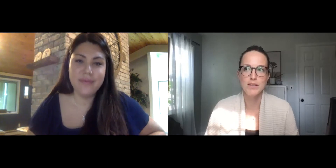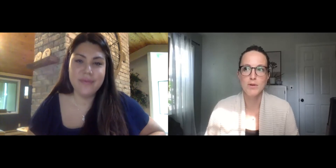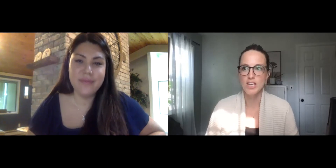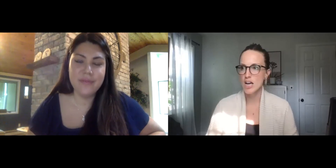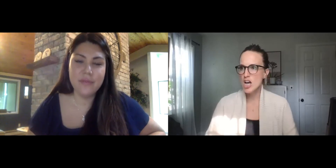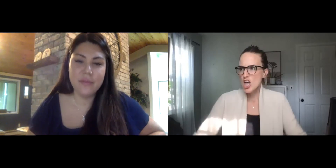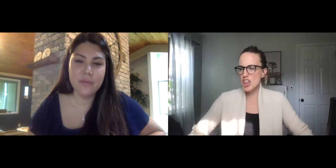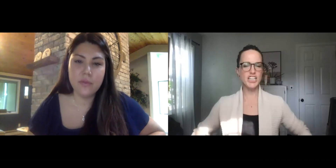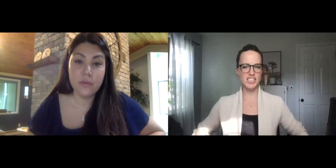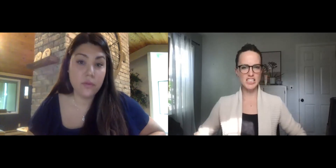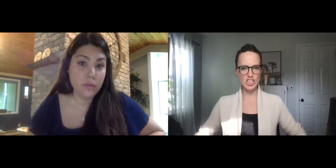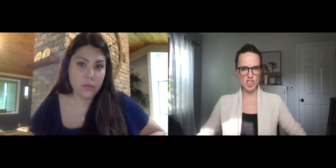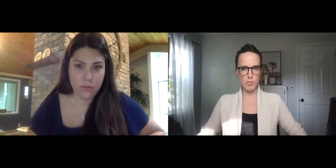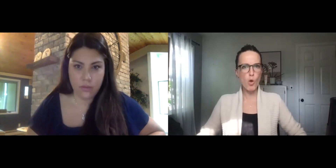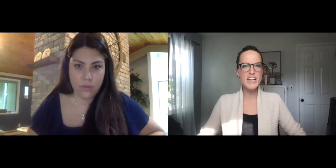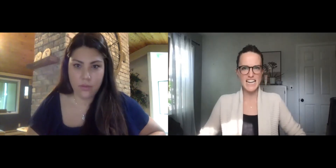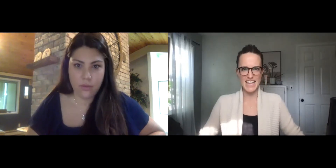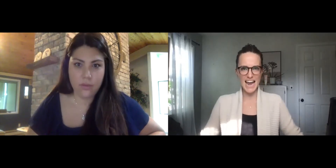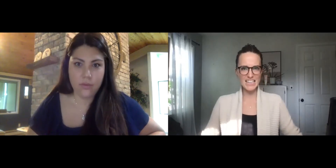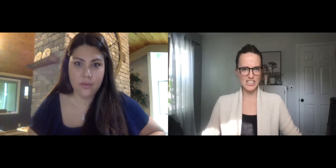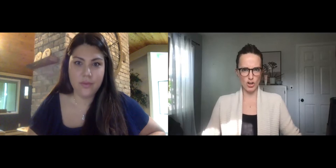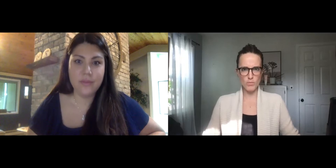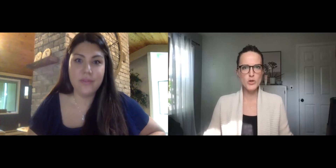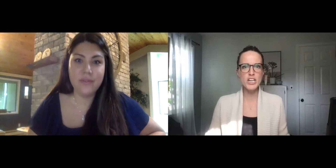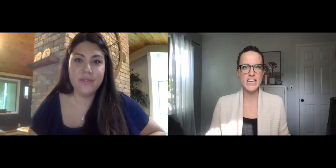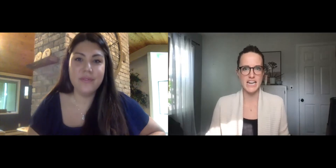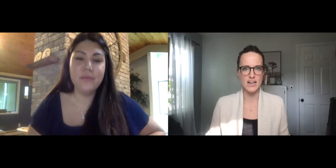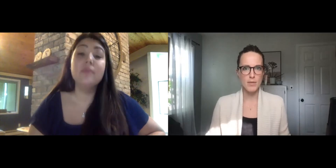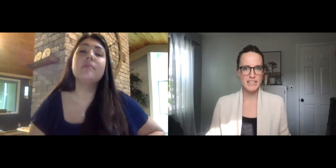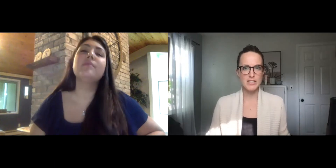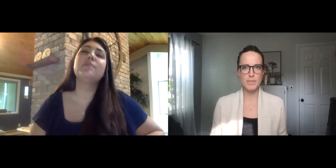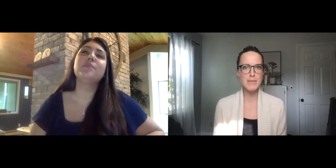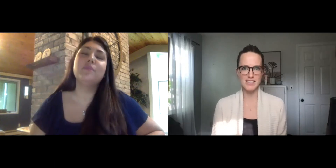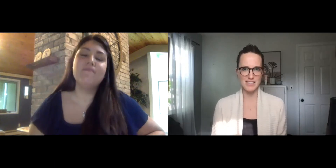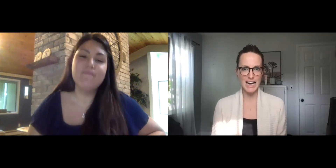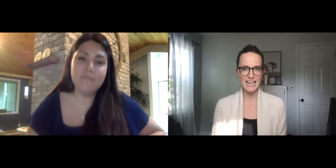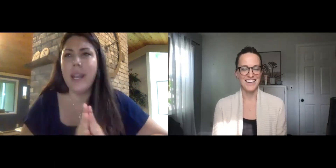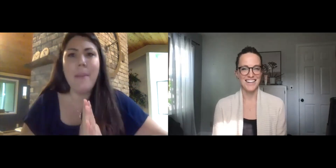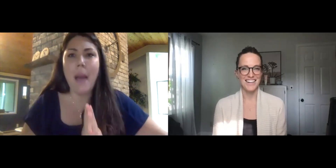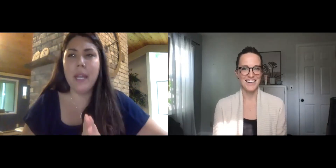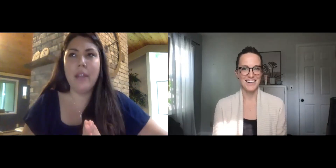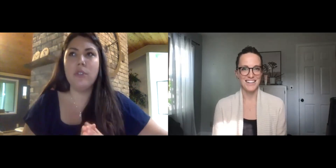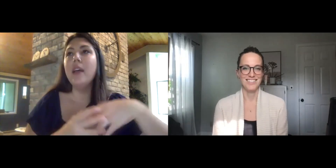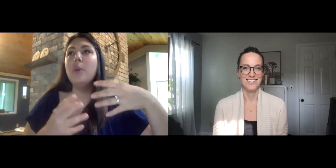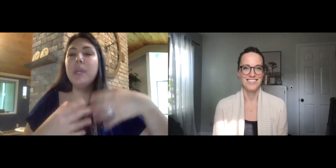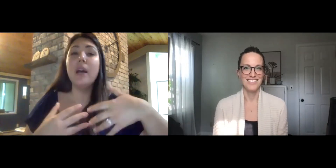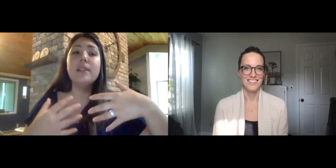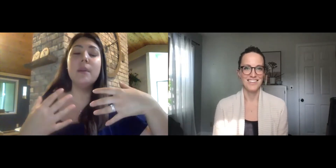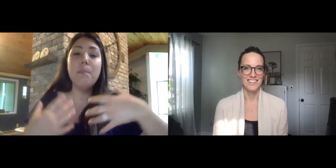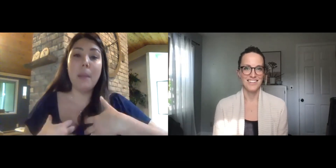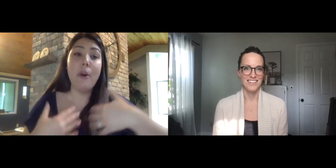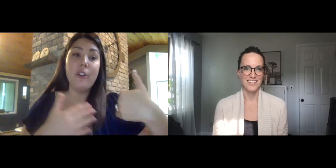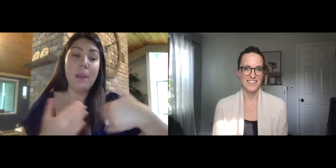worst, but somebody was like, this is exploiting the ASL community by baby signing. I'm happy to answer this